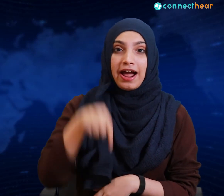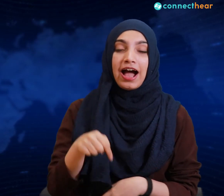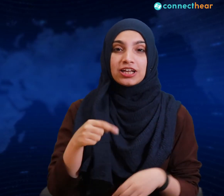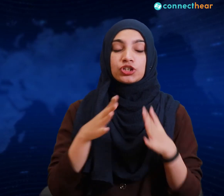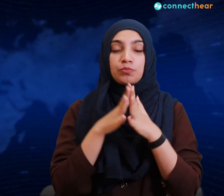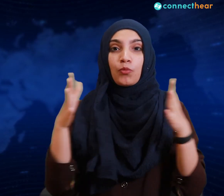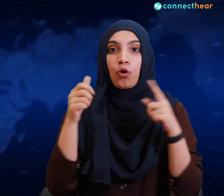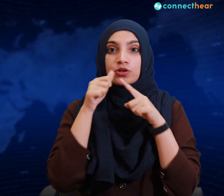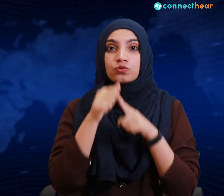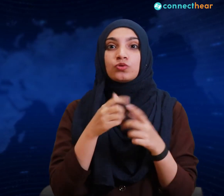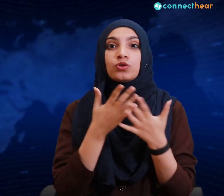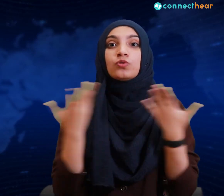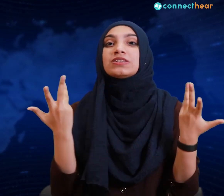top news.